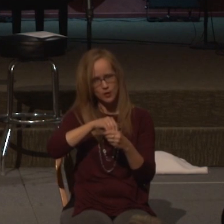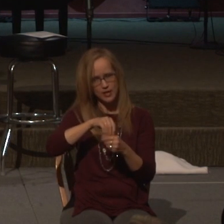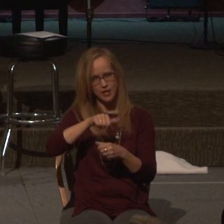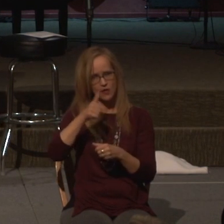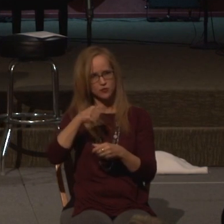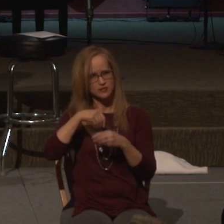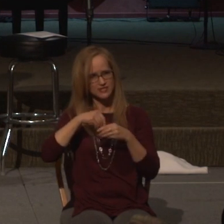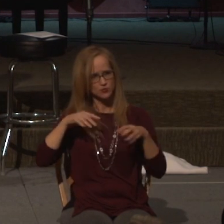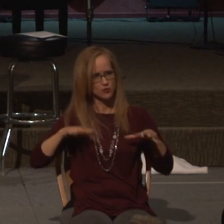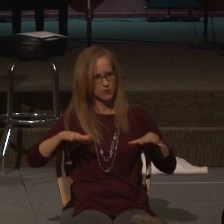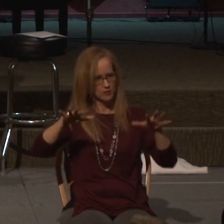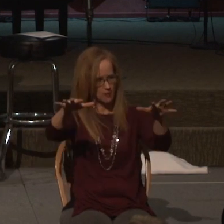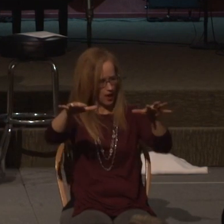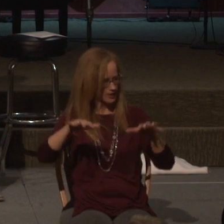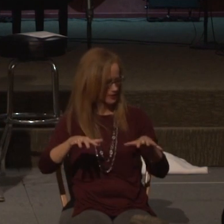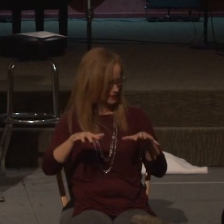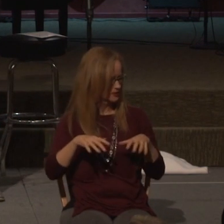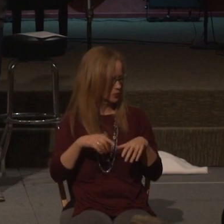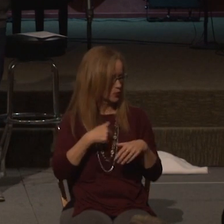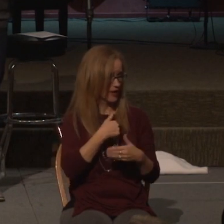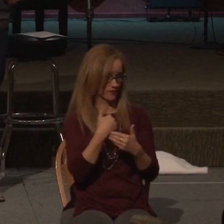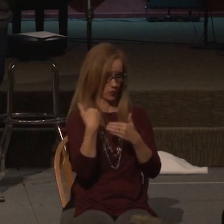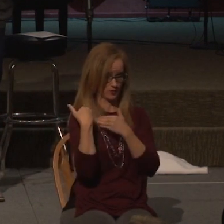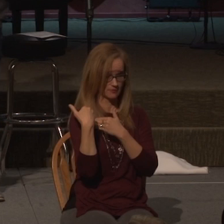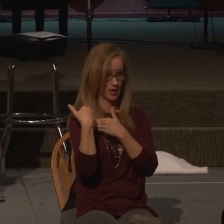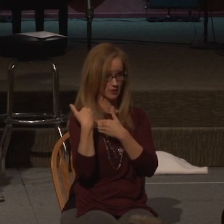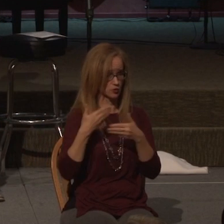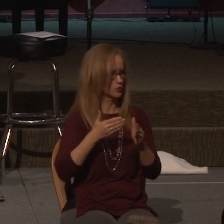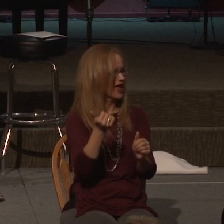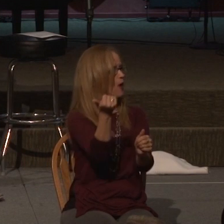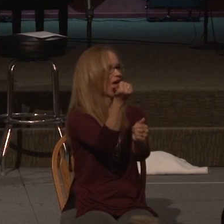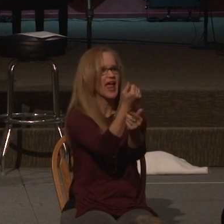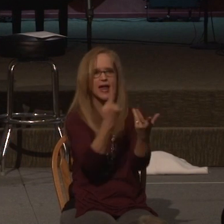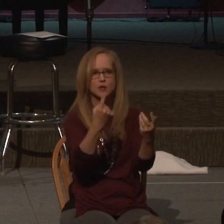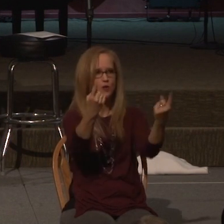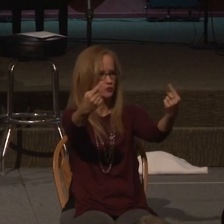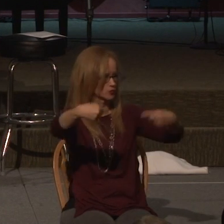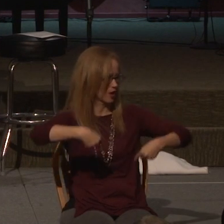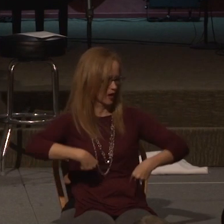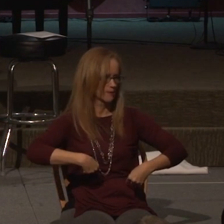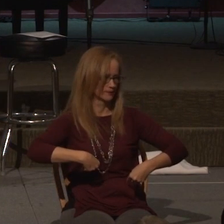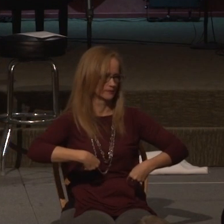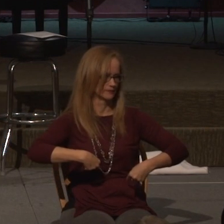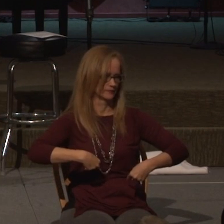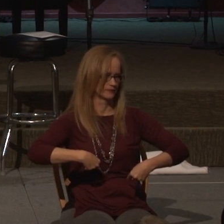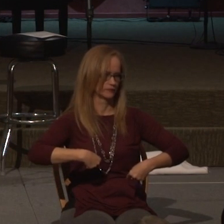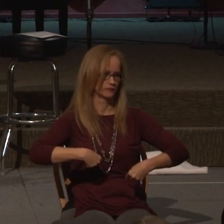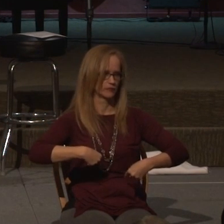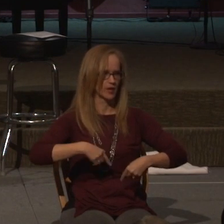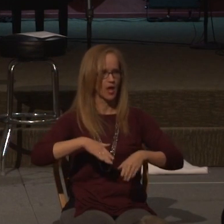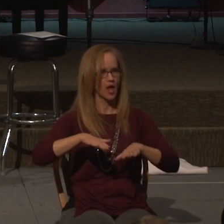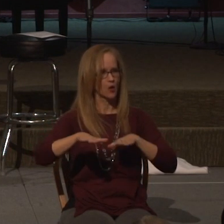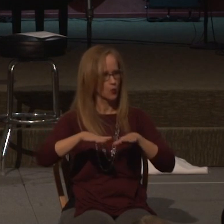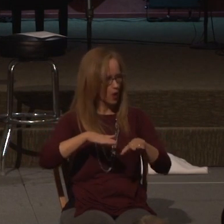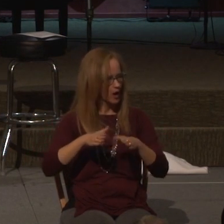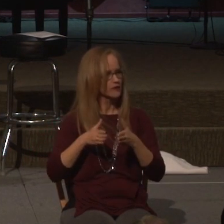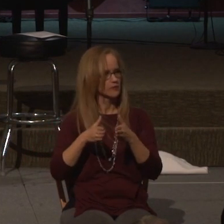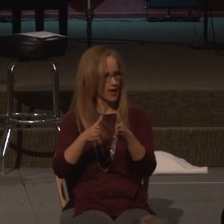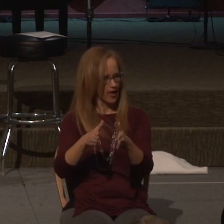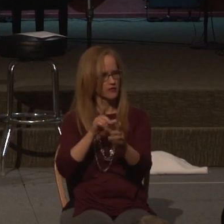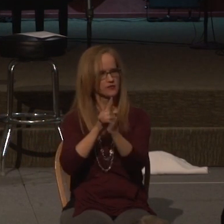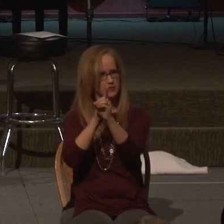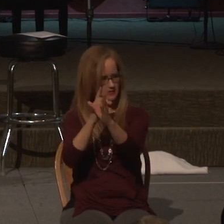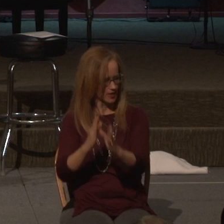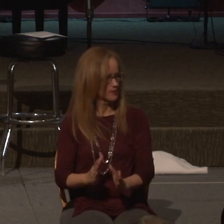have a responsibility. We have a responsibility to allow anybody and everyone to come and walk the path of a